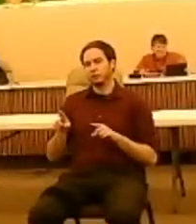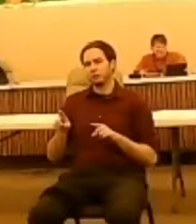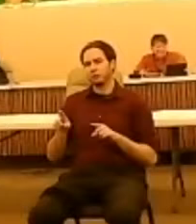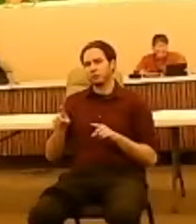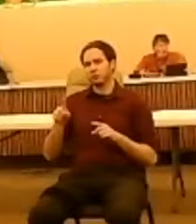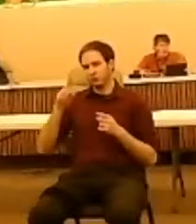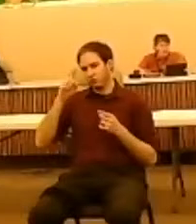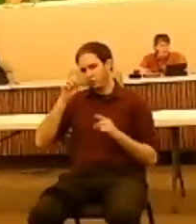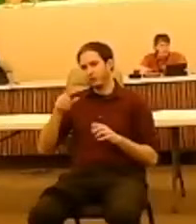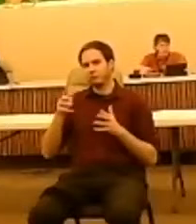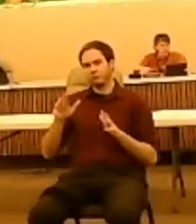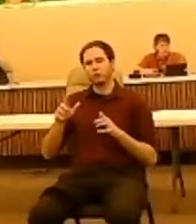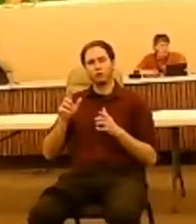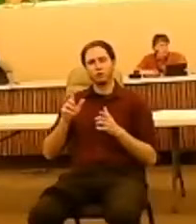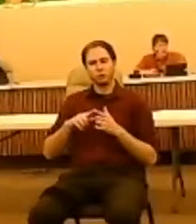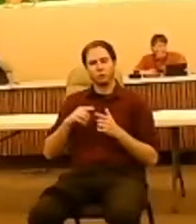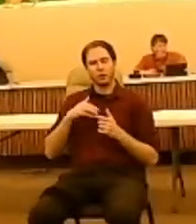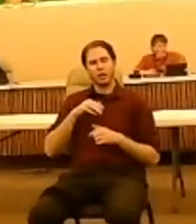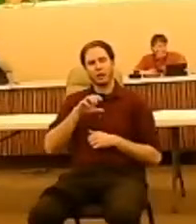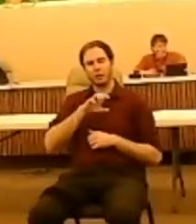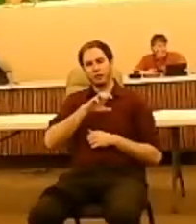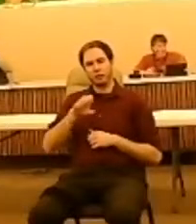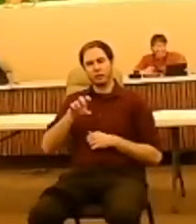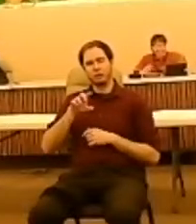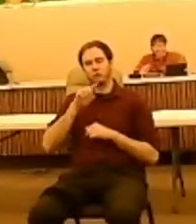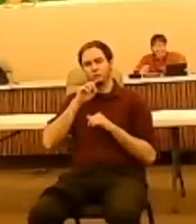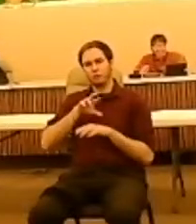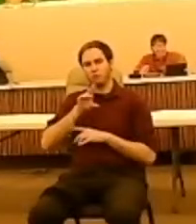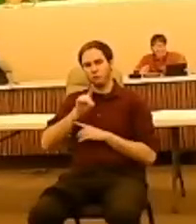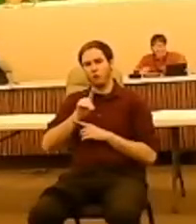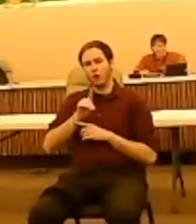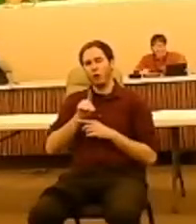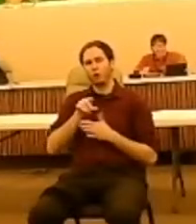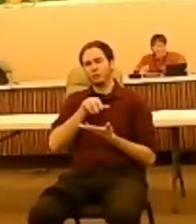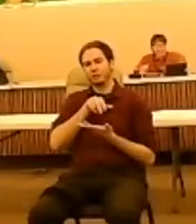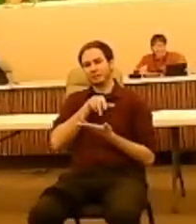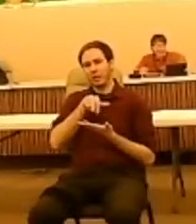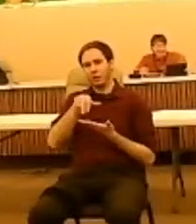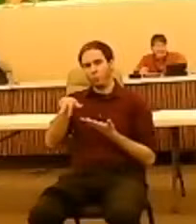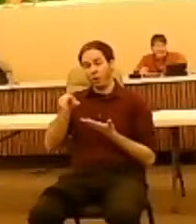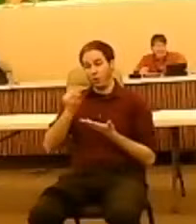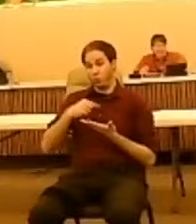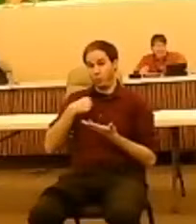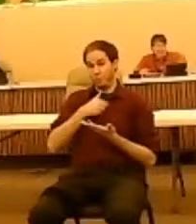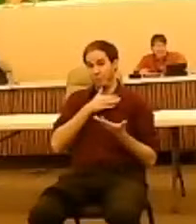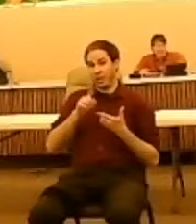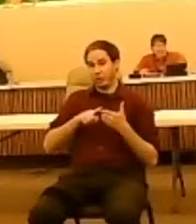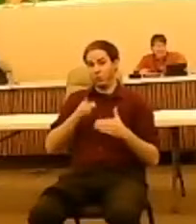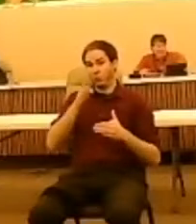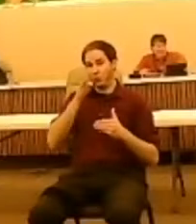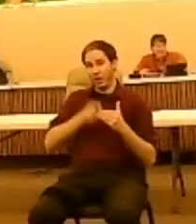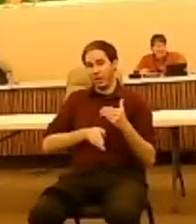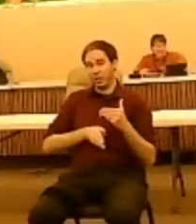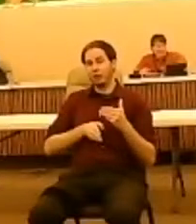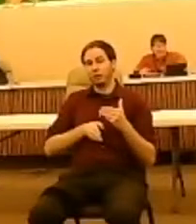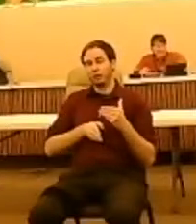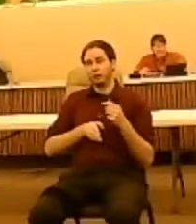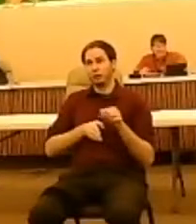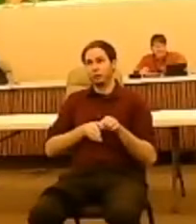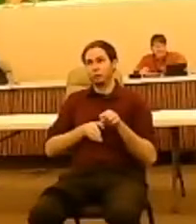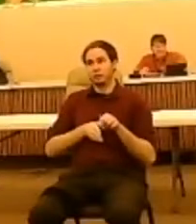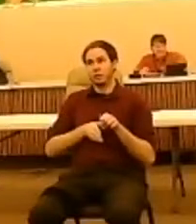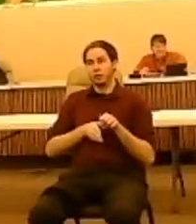to carry our East River Road sidewalk from where we were going to end it, which is at